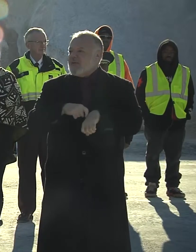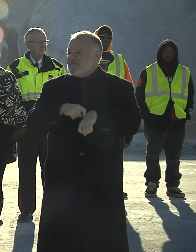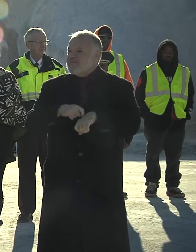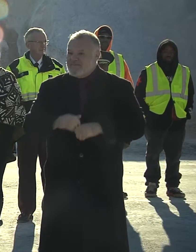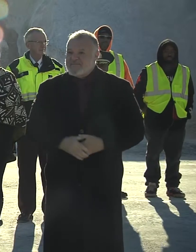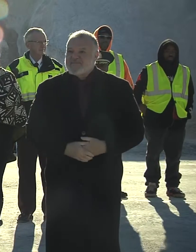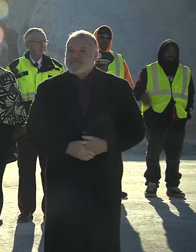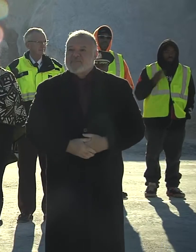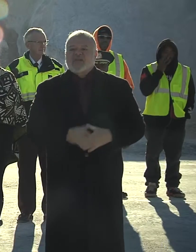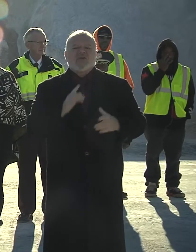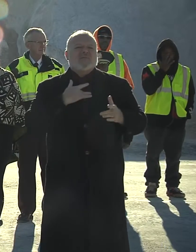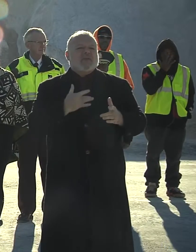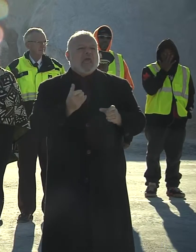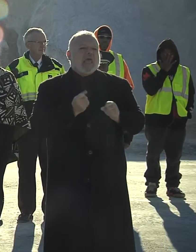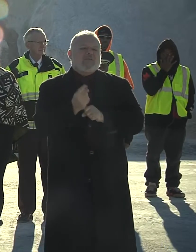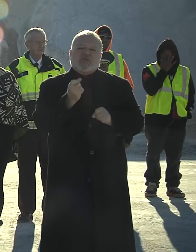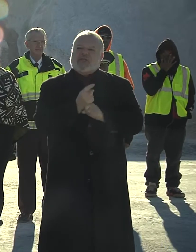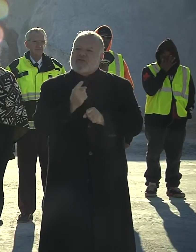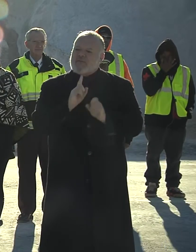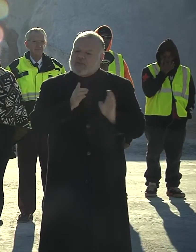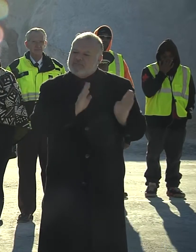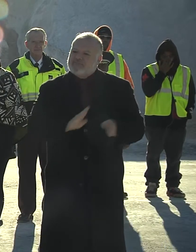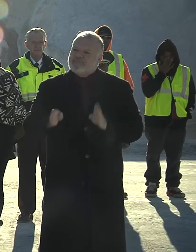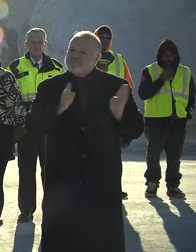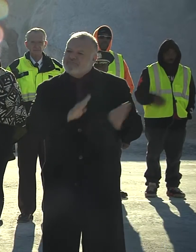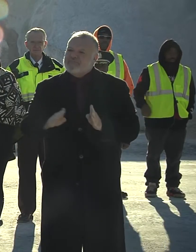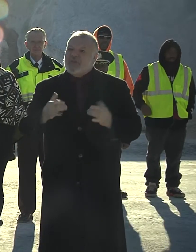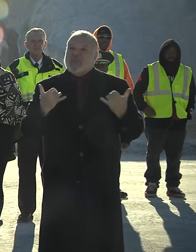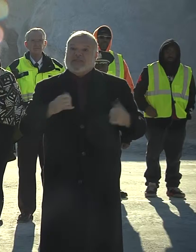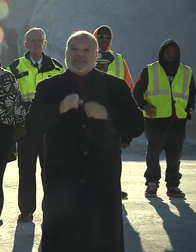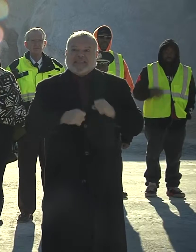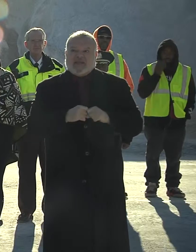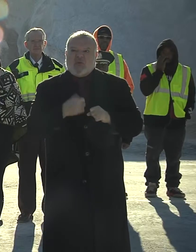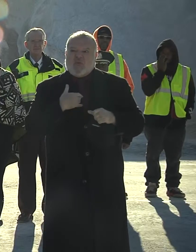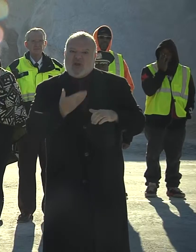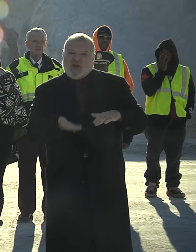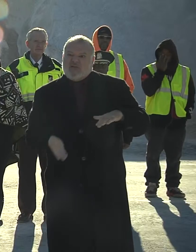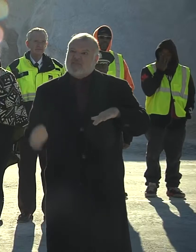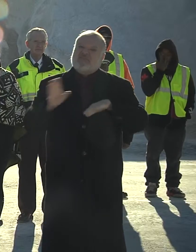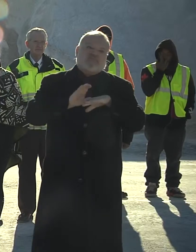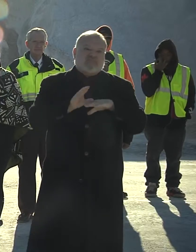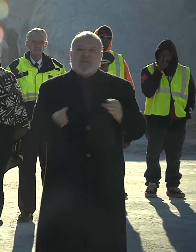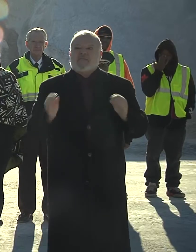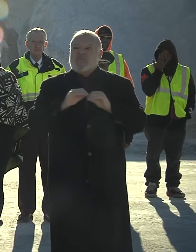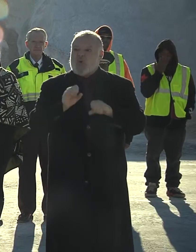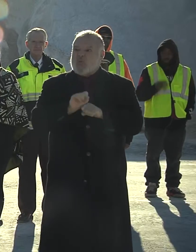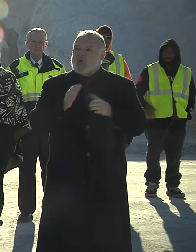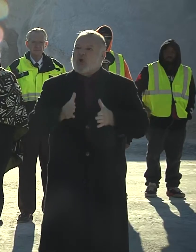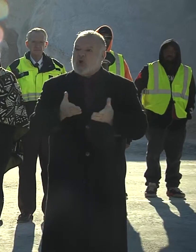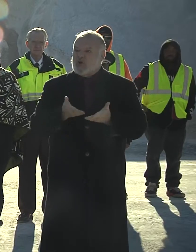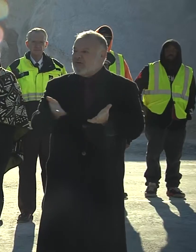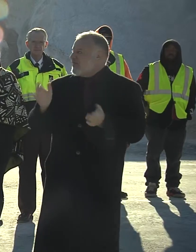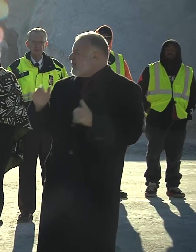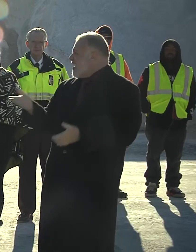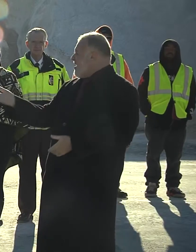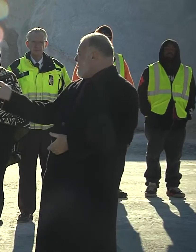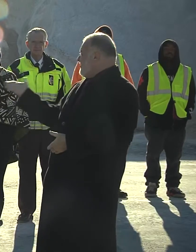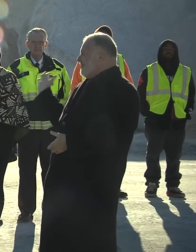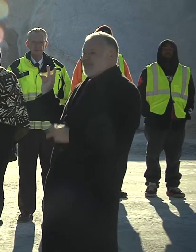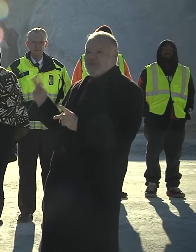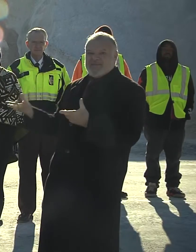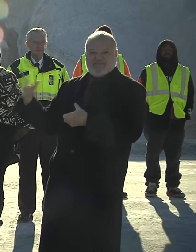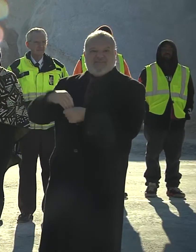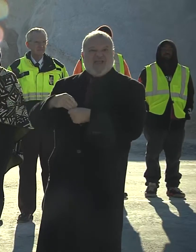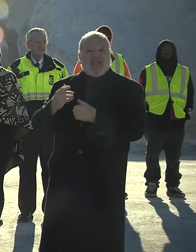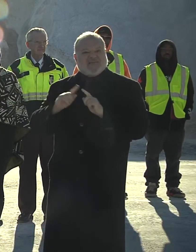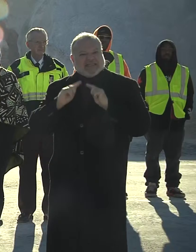year and even taking it further this year. I'm standing with members of our team here at the Public